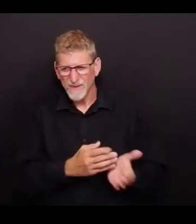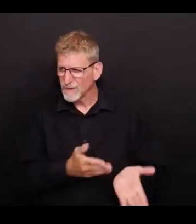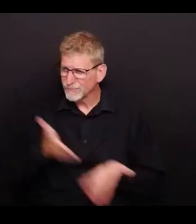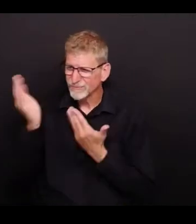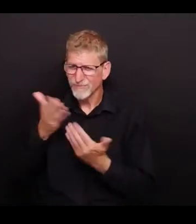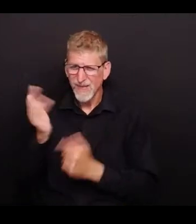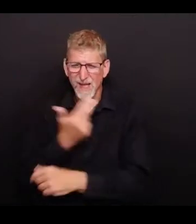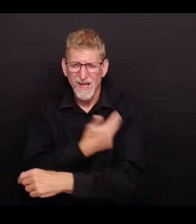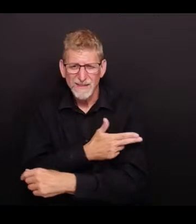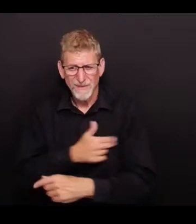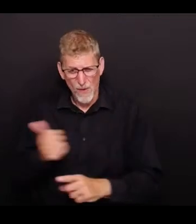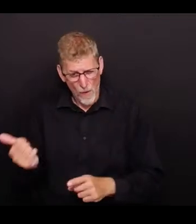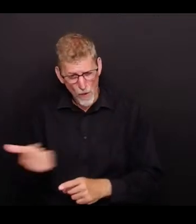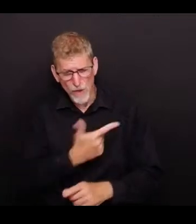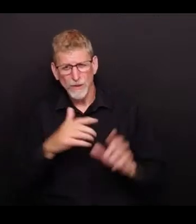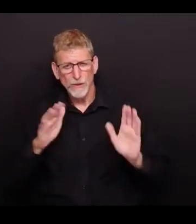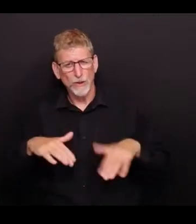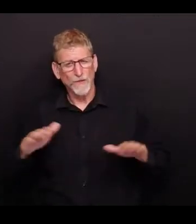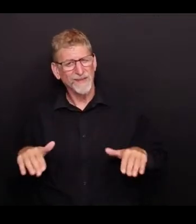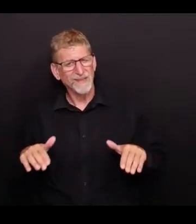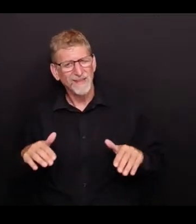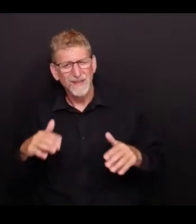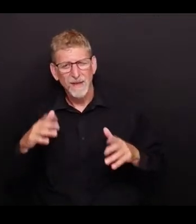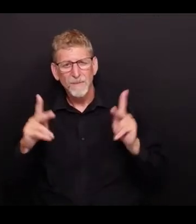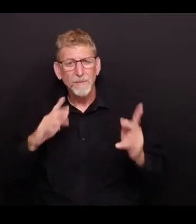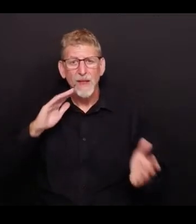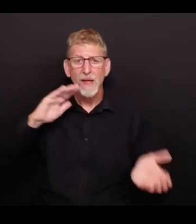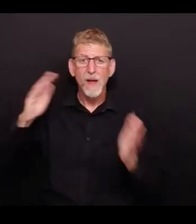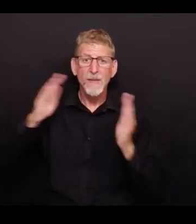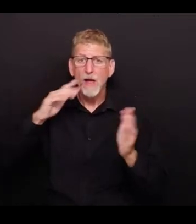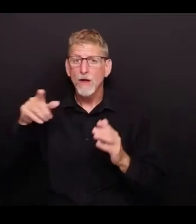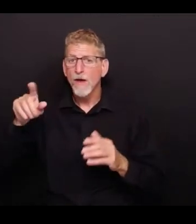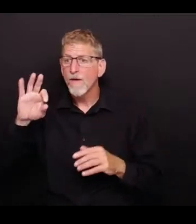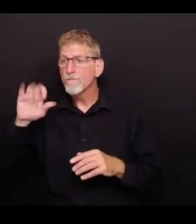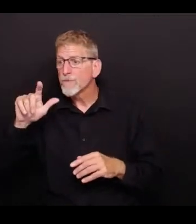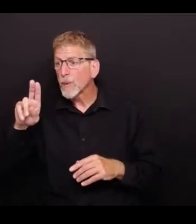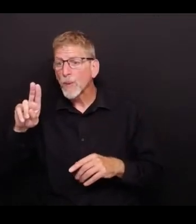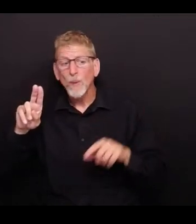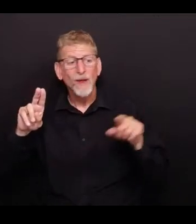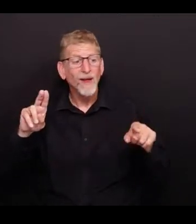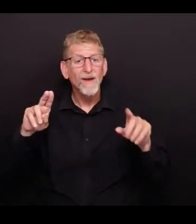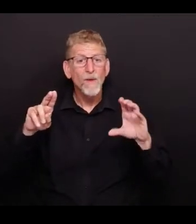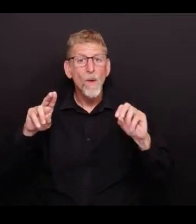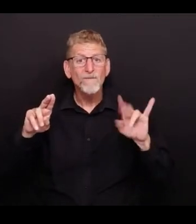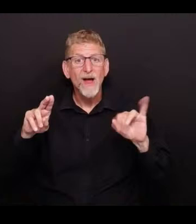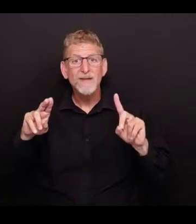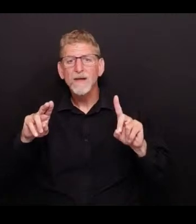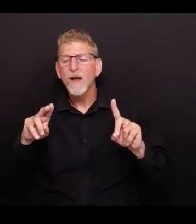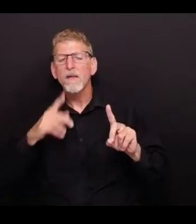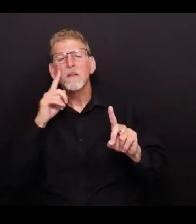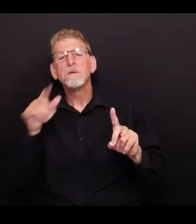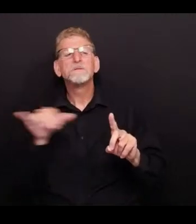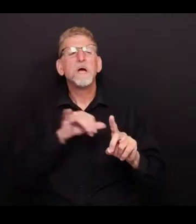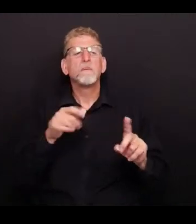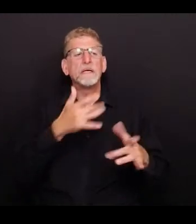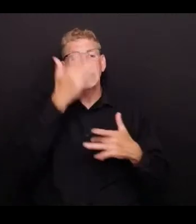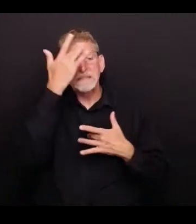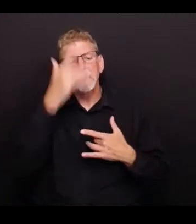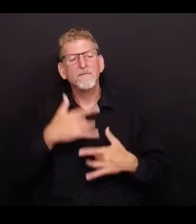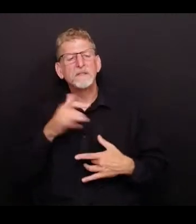of public health mitigation measures. I think folks want to compare it to the flu and other things, but we don't shut down schools